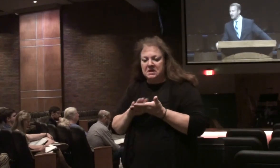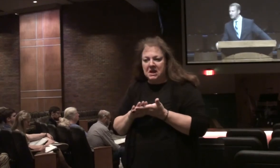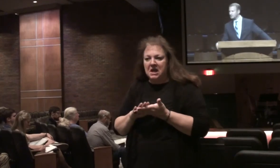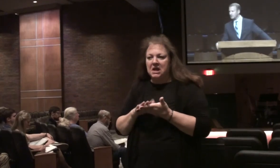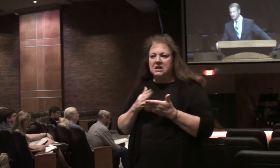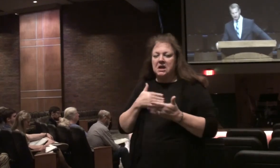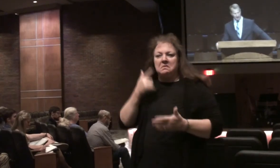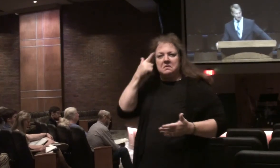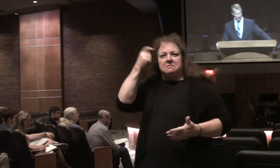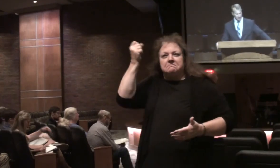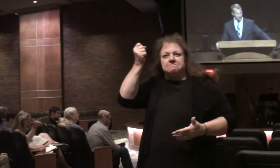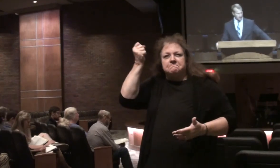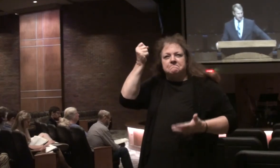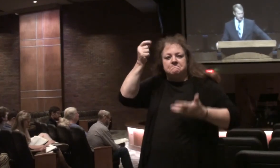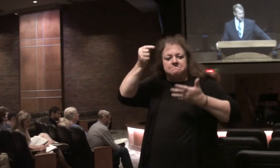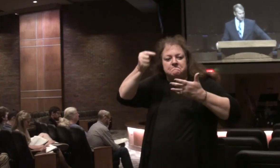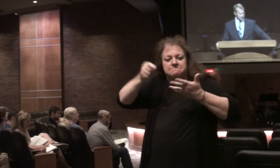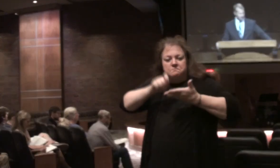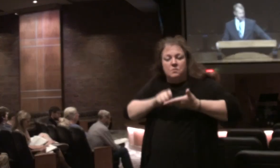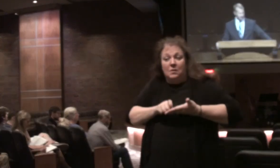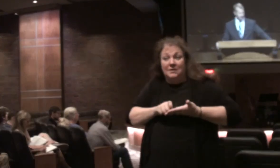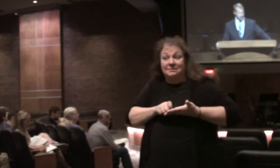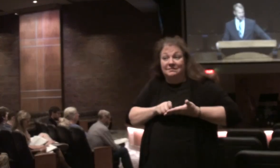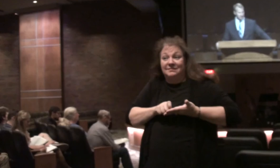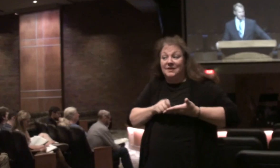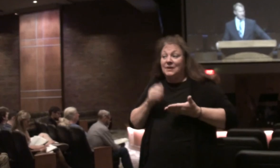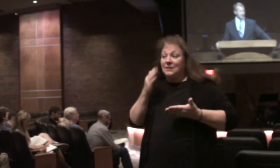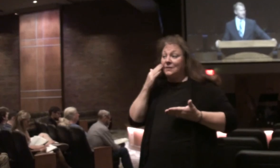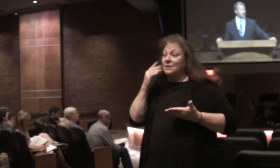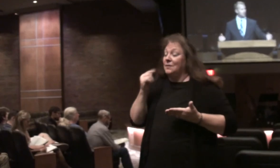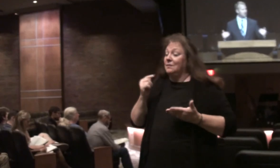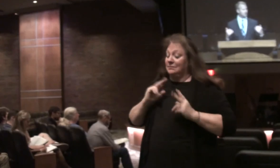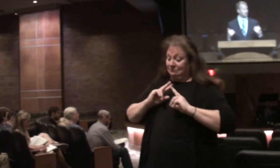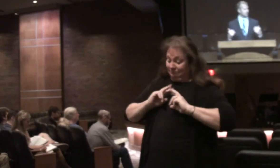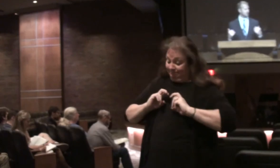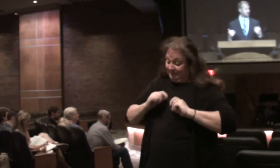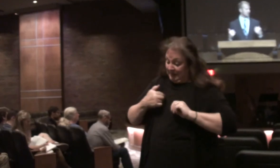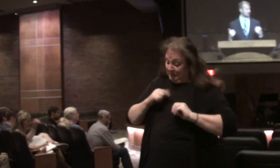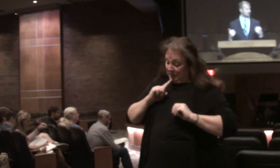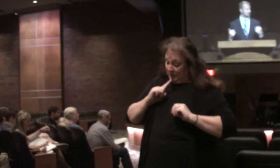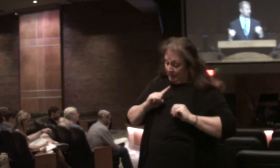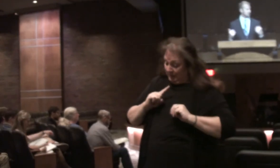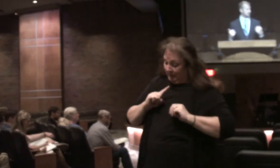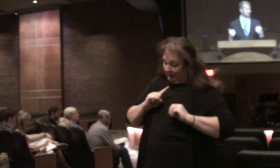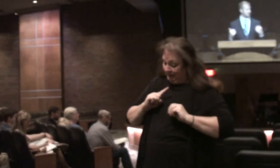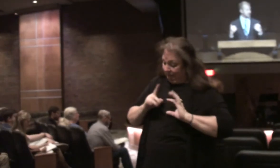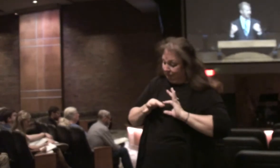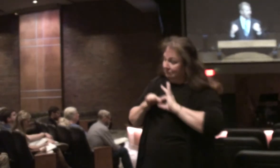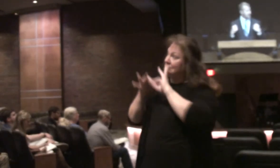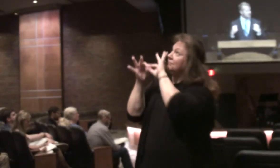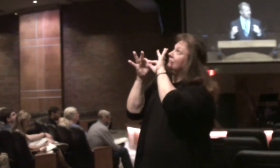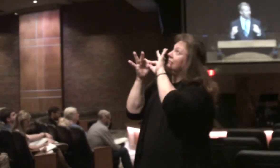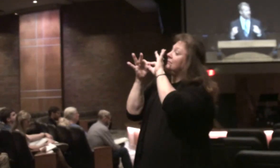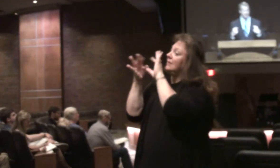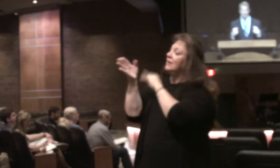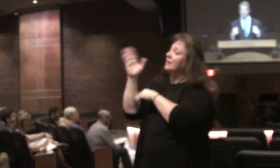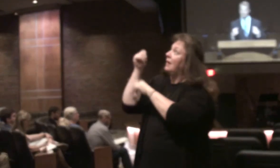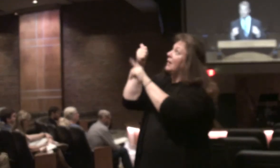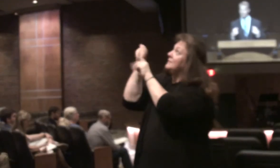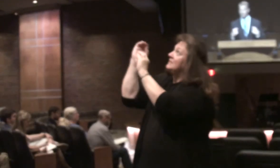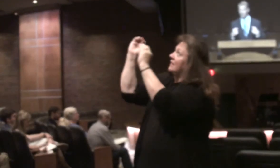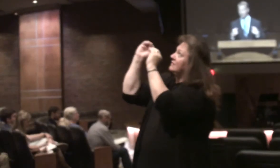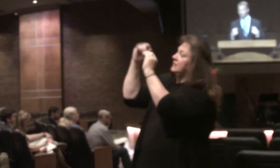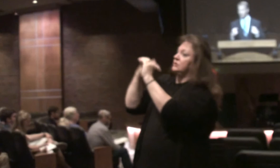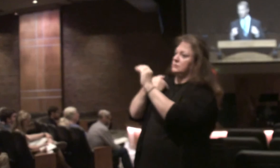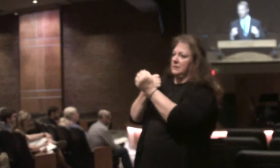out the tallies as much as possible. You know what? You have to examine, am I a believer in the first place? Because God himself teaches us